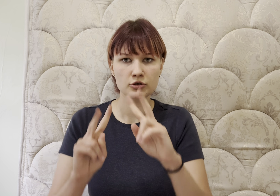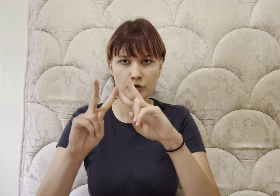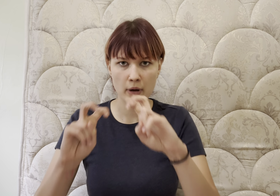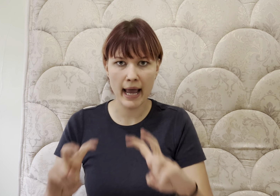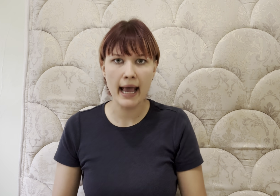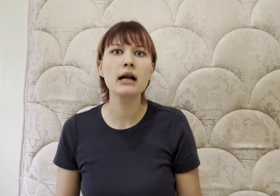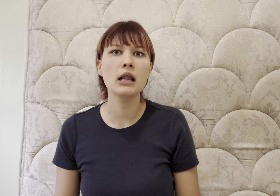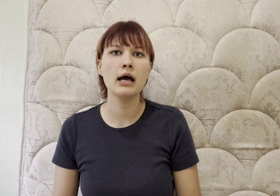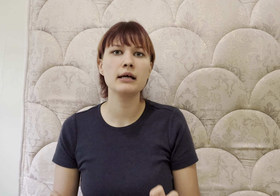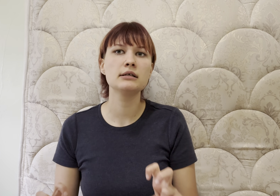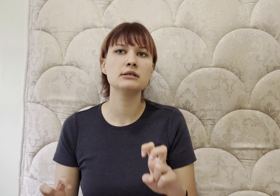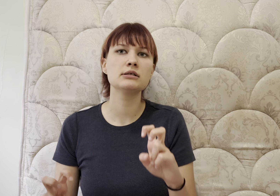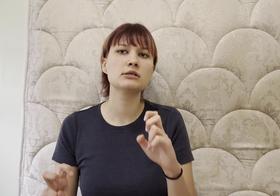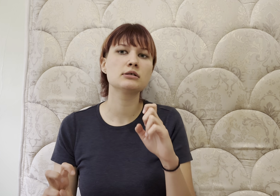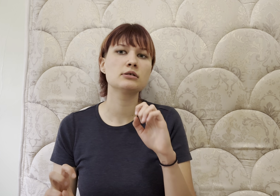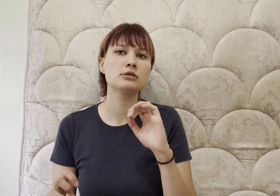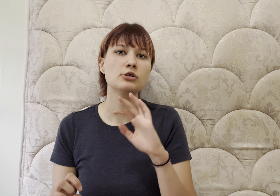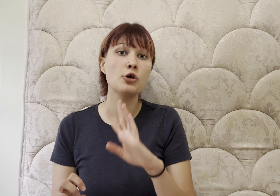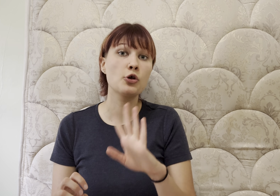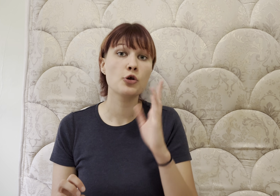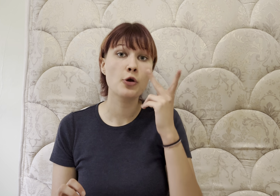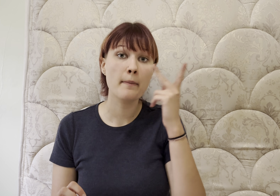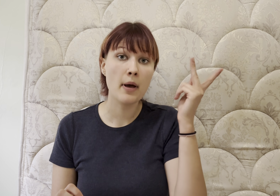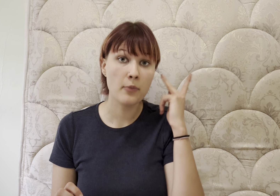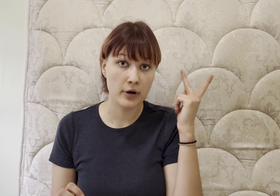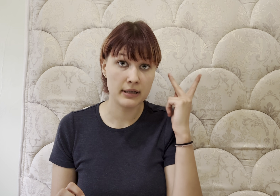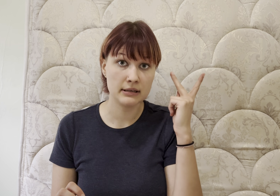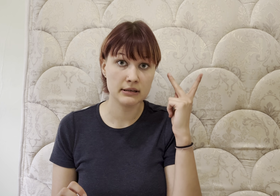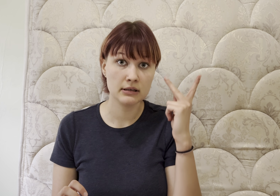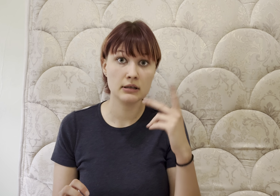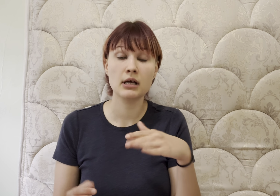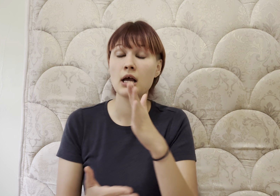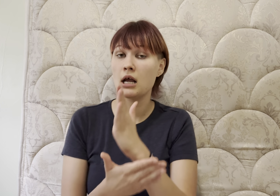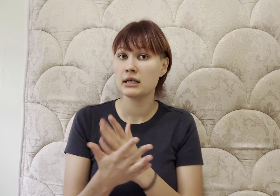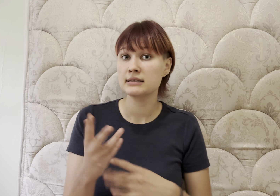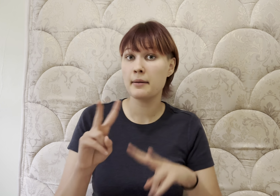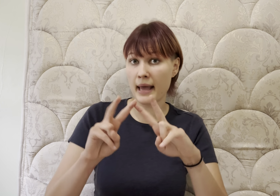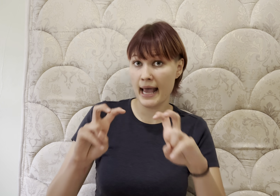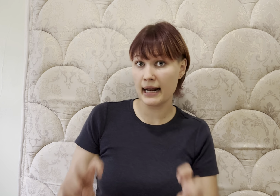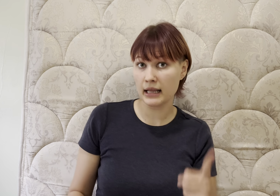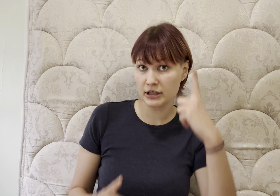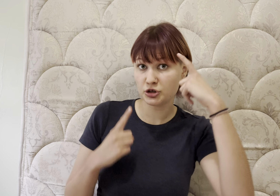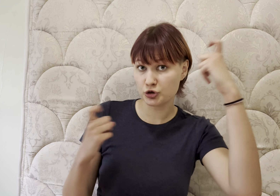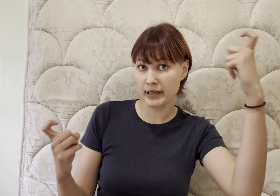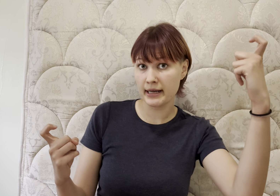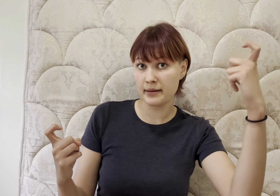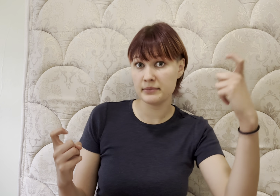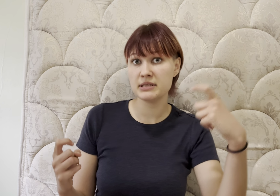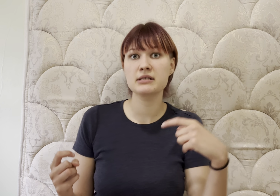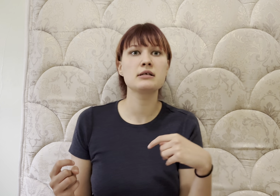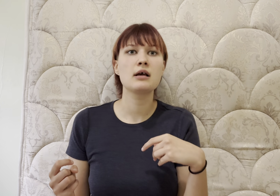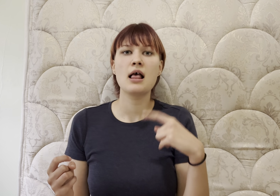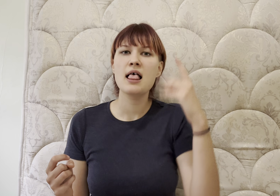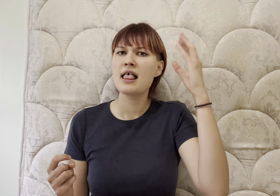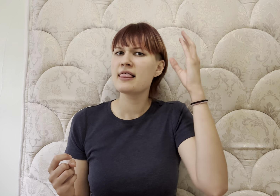dreams, again, as a door to understanding the unconscious. They also think about patterns of